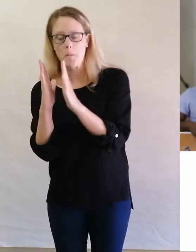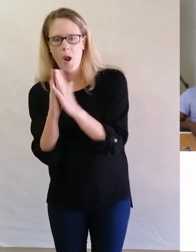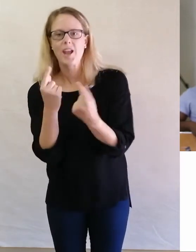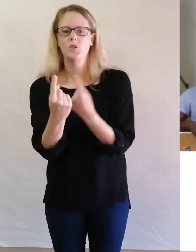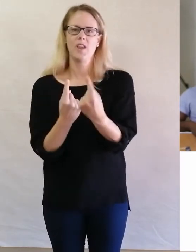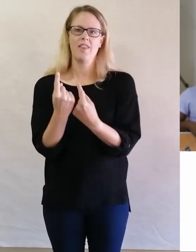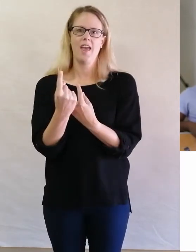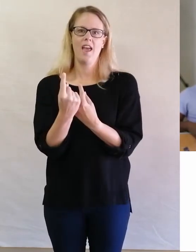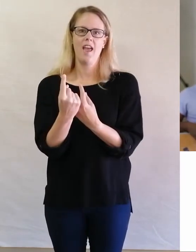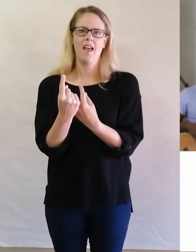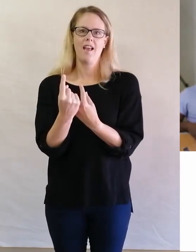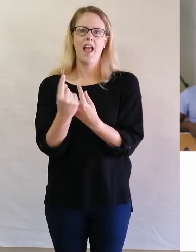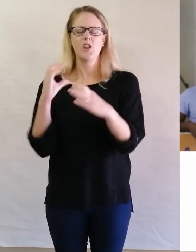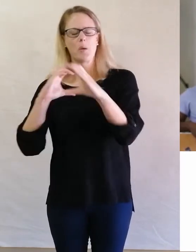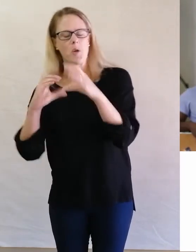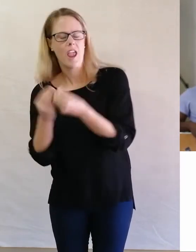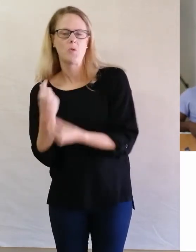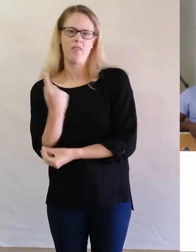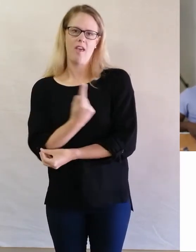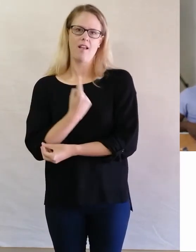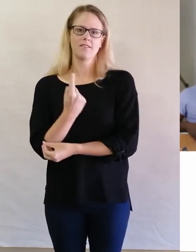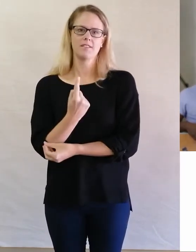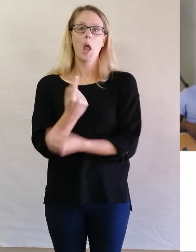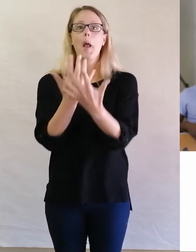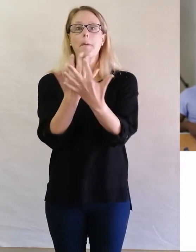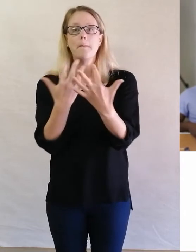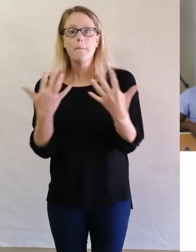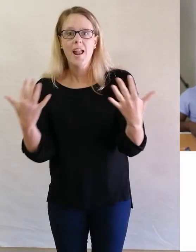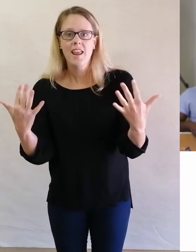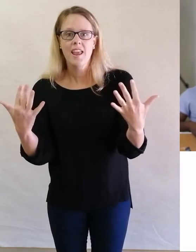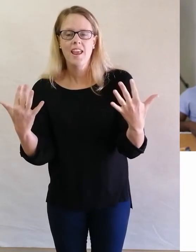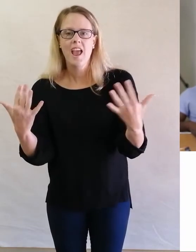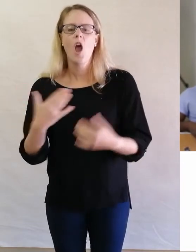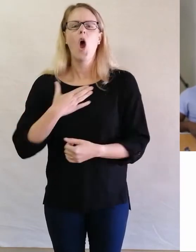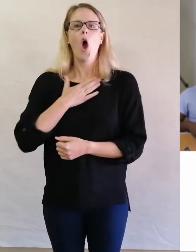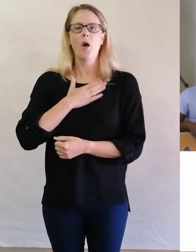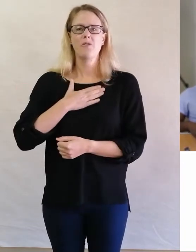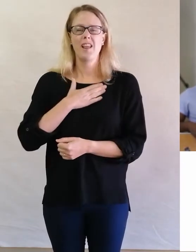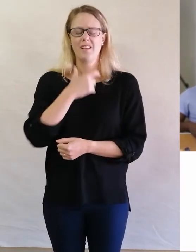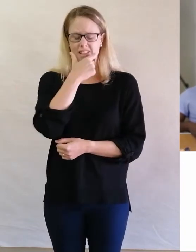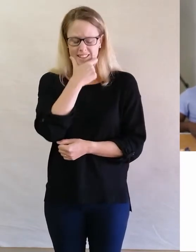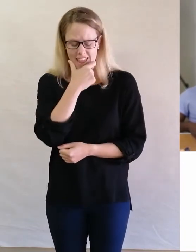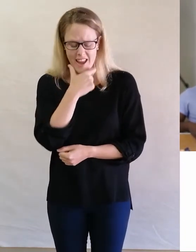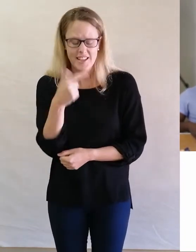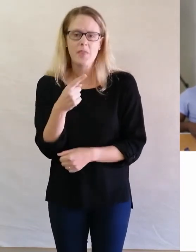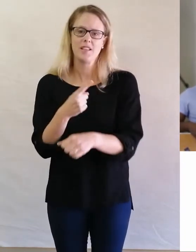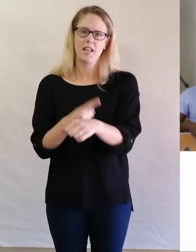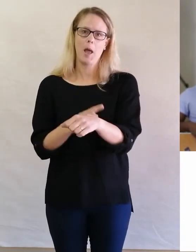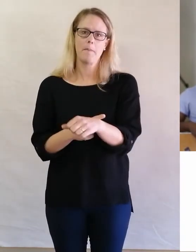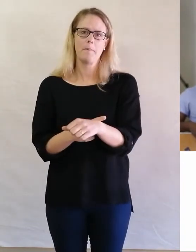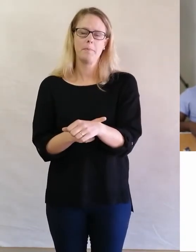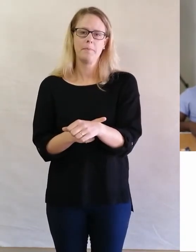or take the conversation further. Many among us have experienced grief in some form over the past